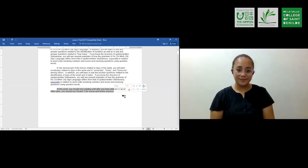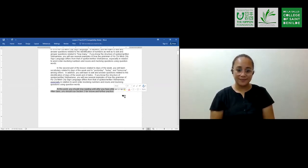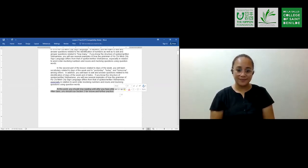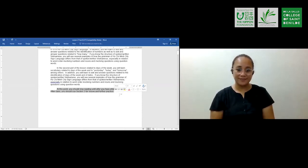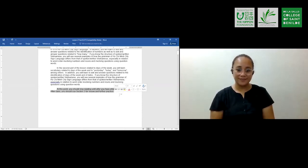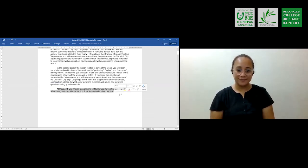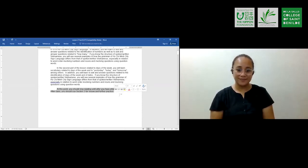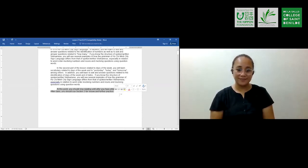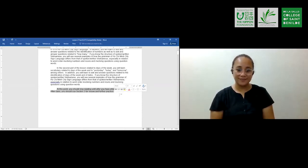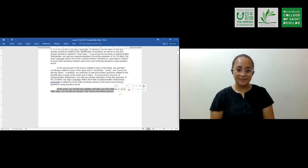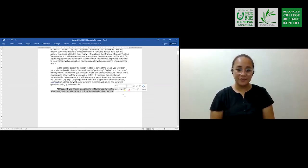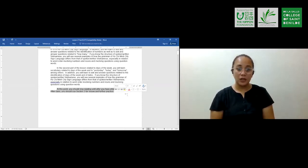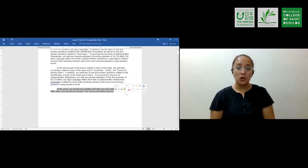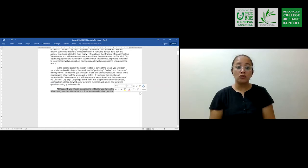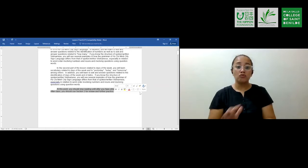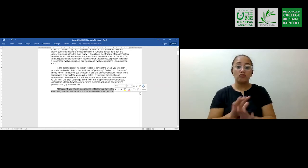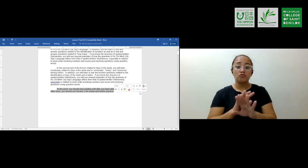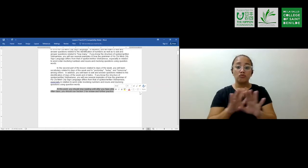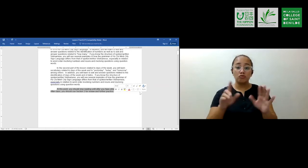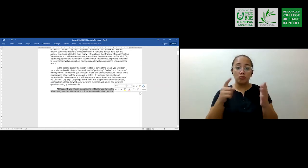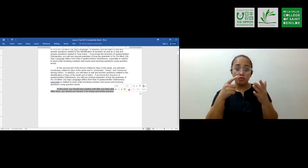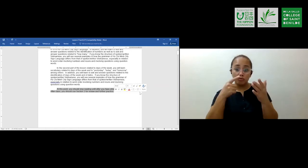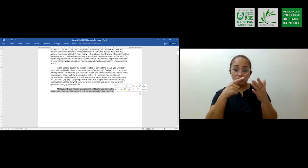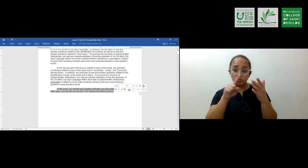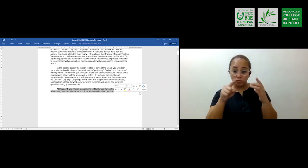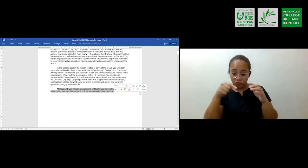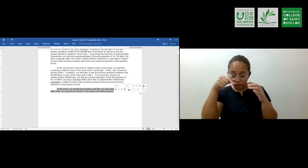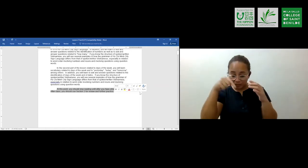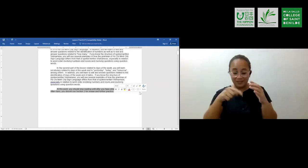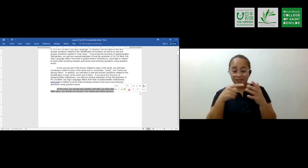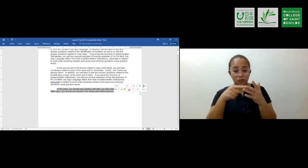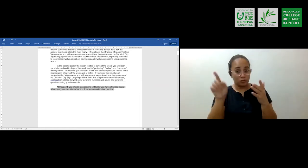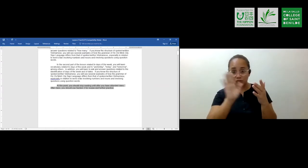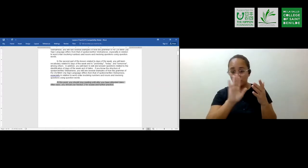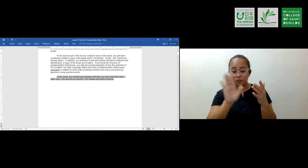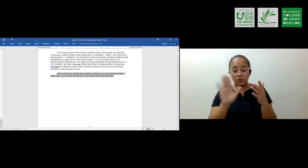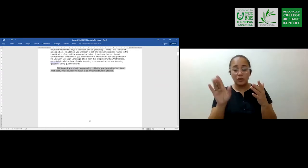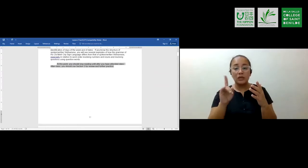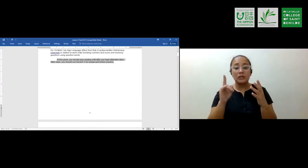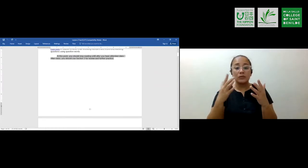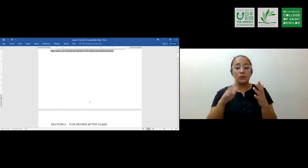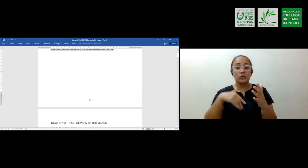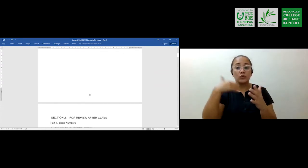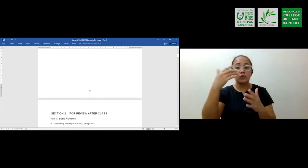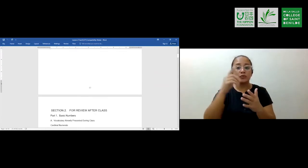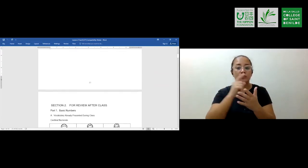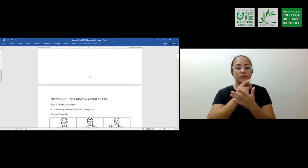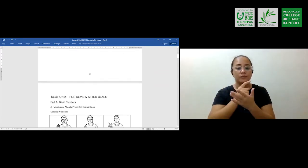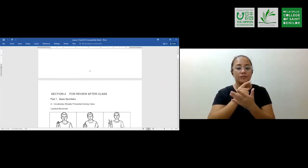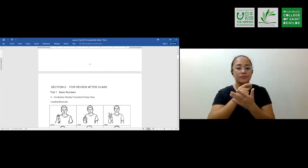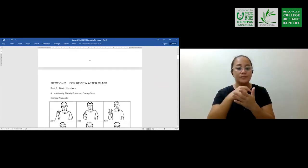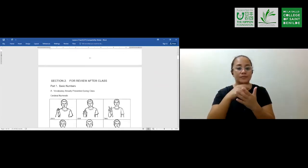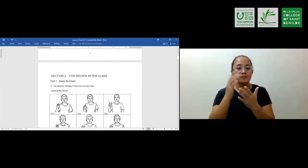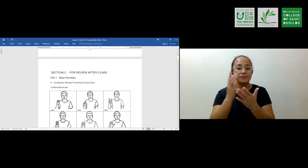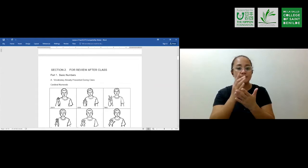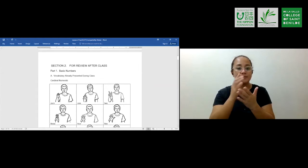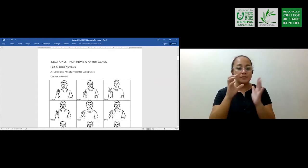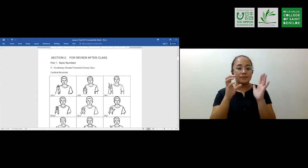Okay, don't look at the first section right now. Go to section 2.